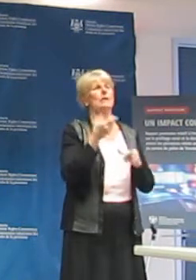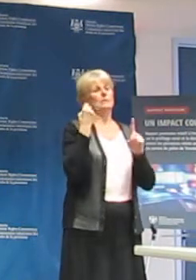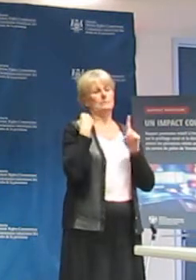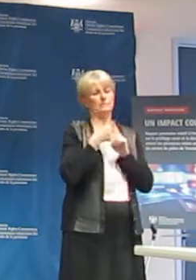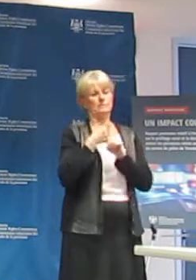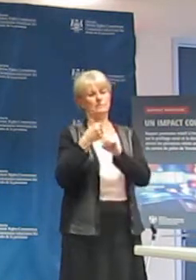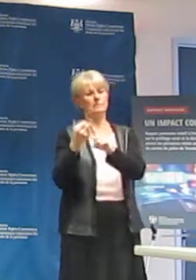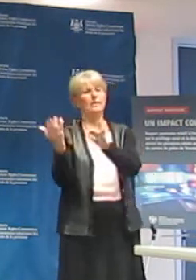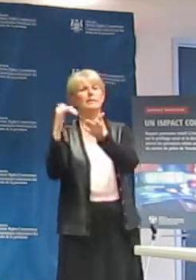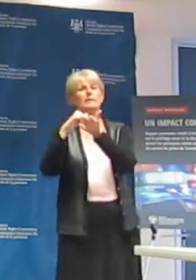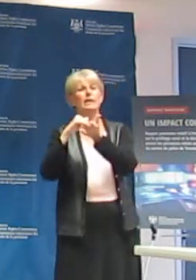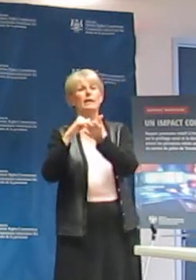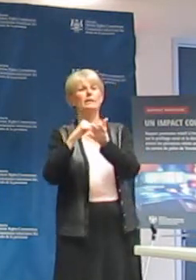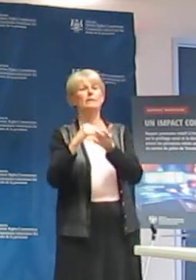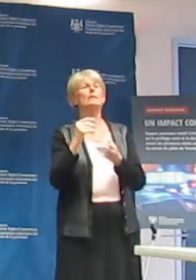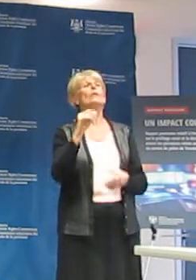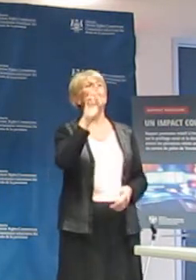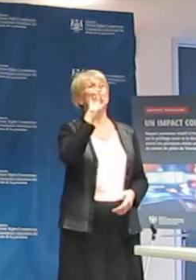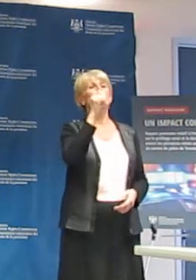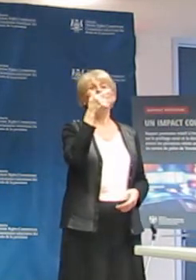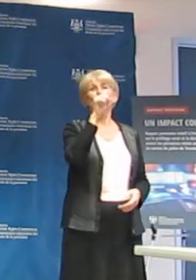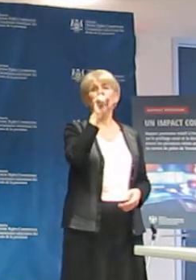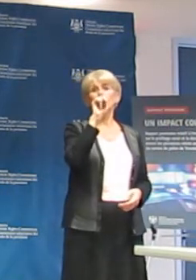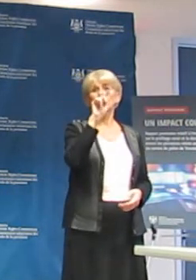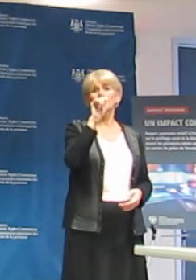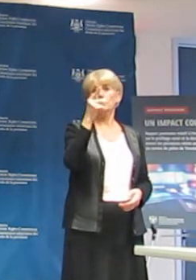incidents came up in Regent Park.